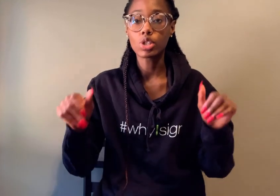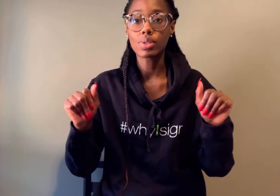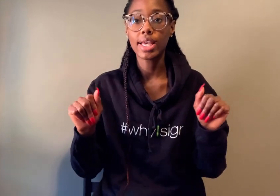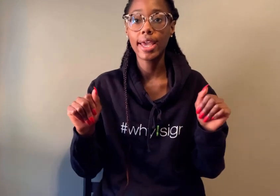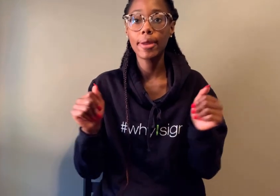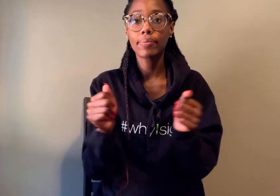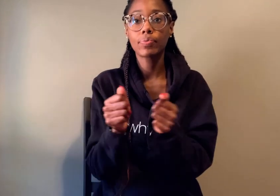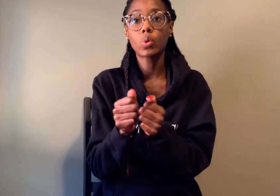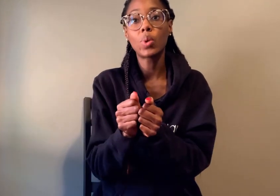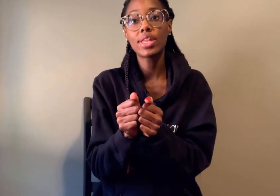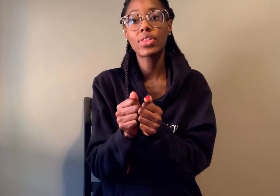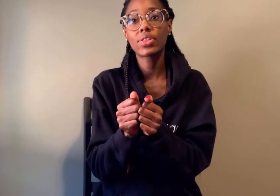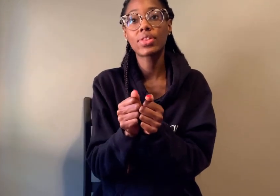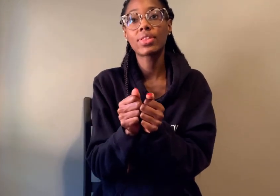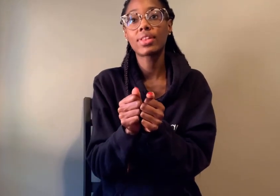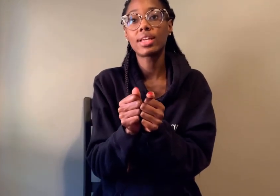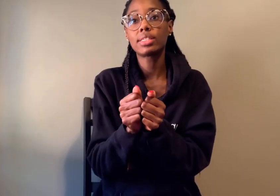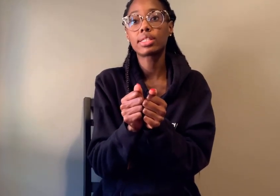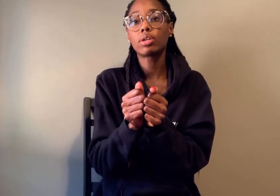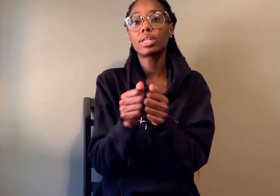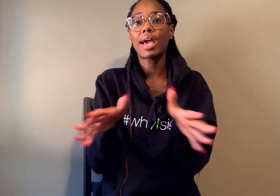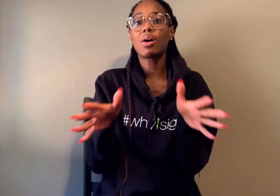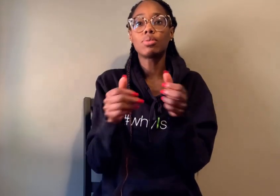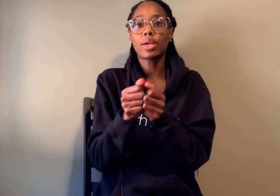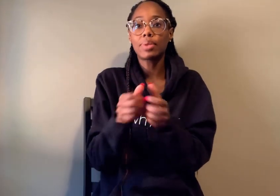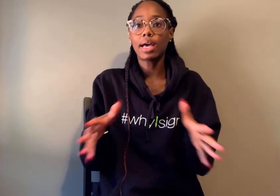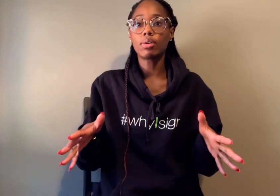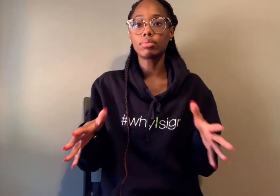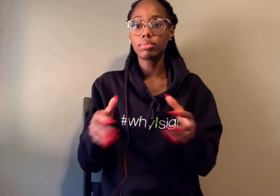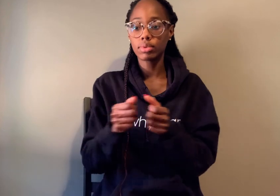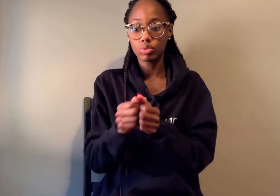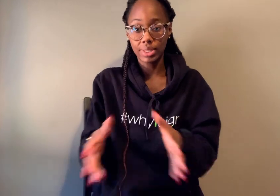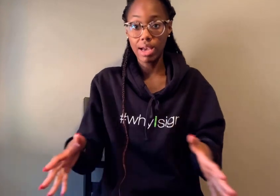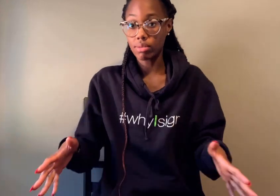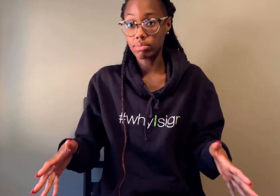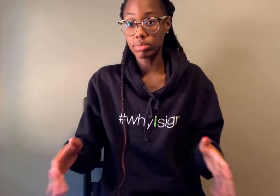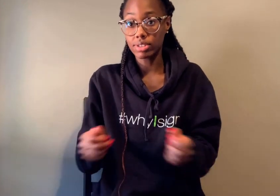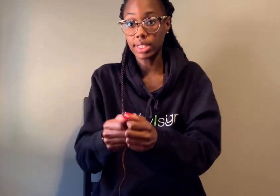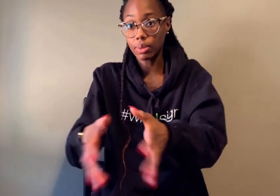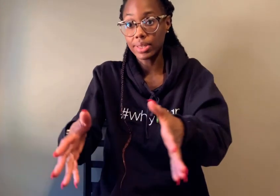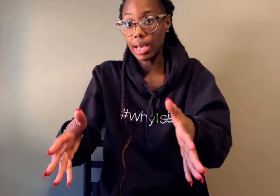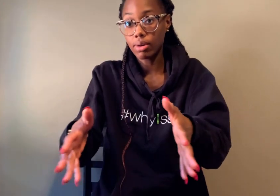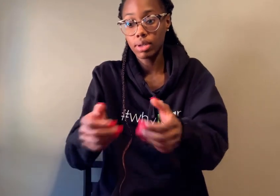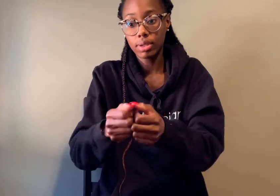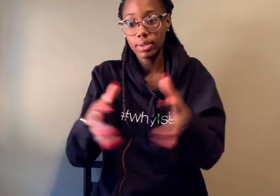That's the sign. Without. So it's an A, with, and it's literally out, like without. without. There's nothing without.